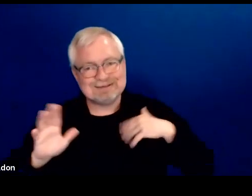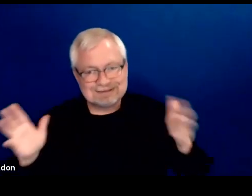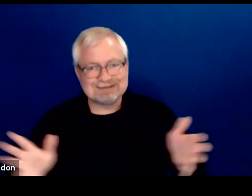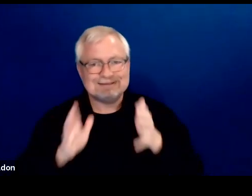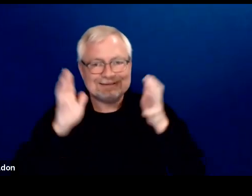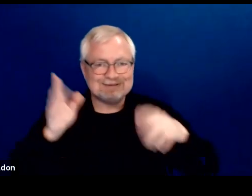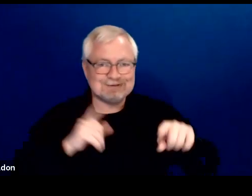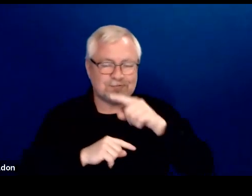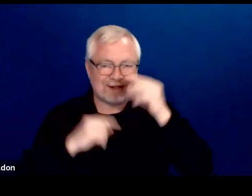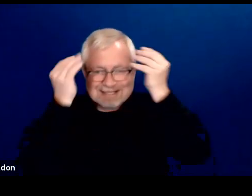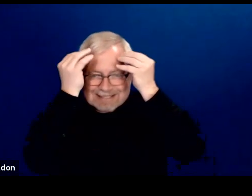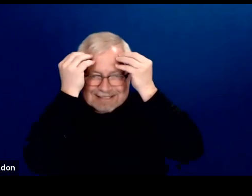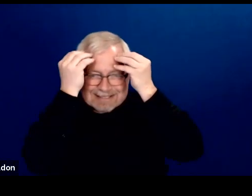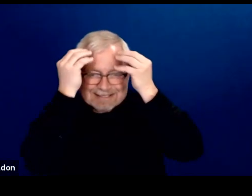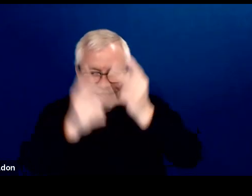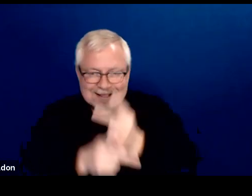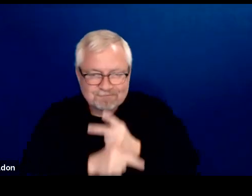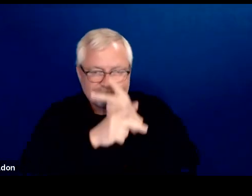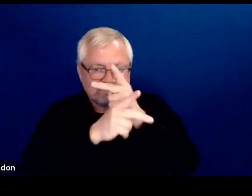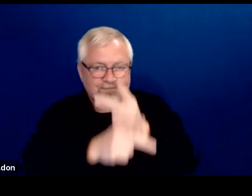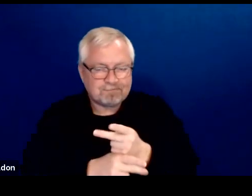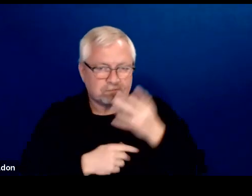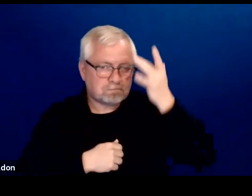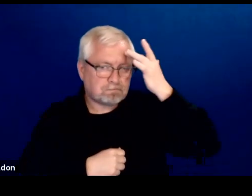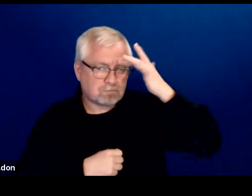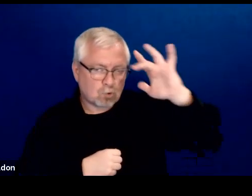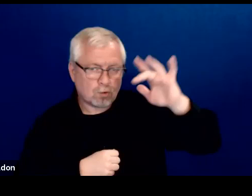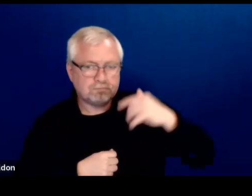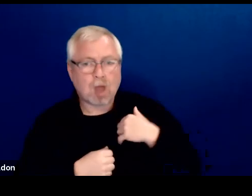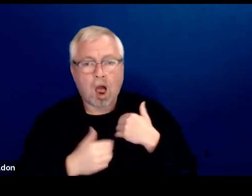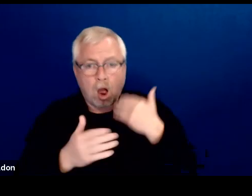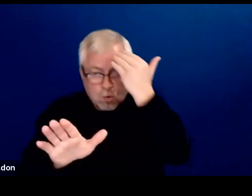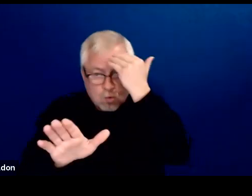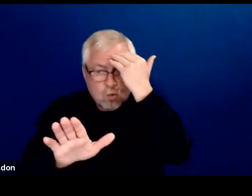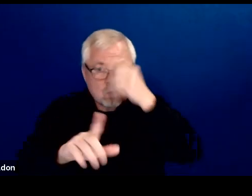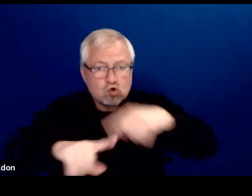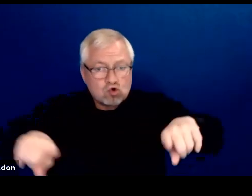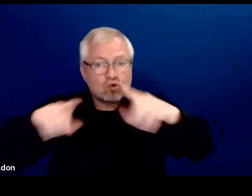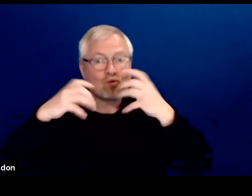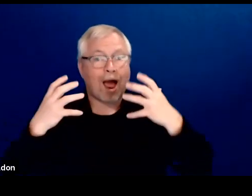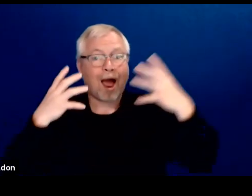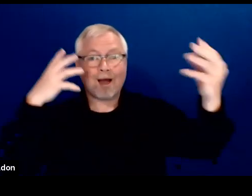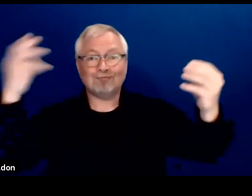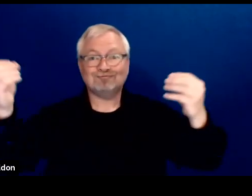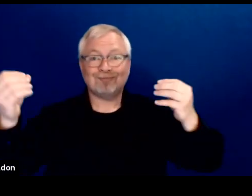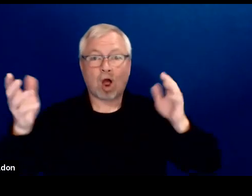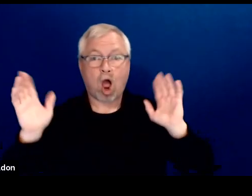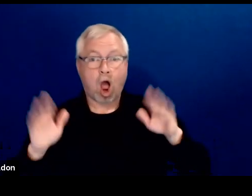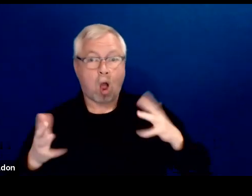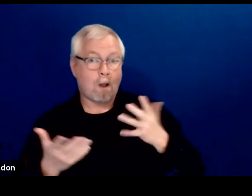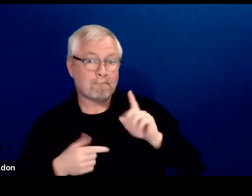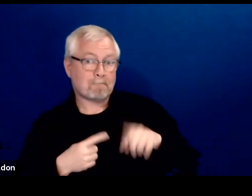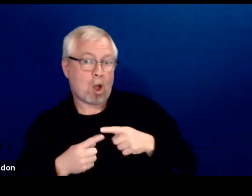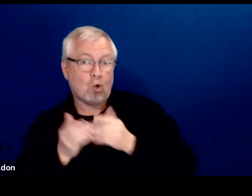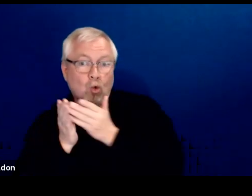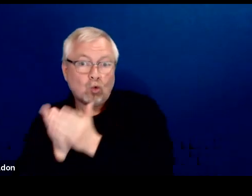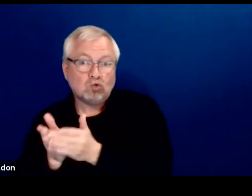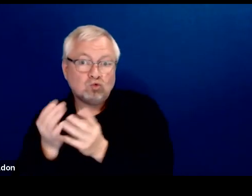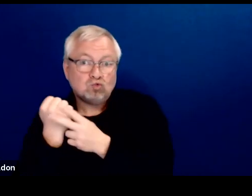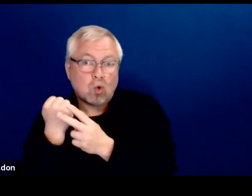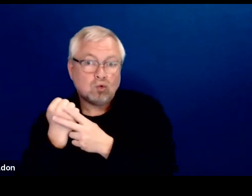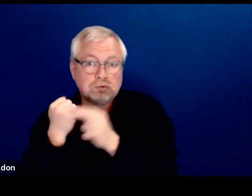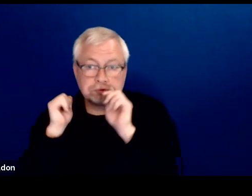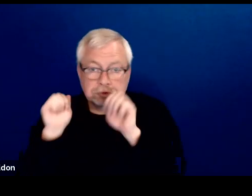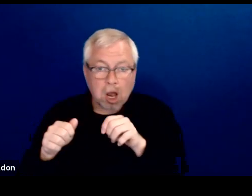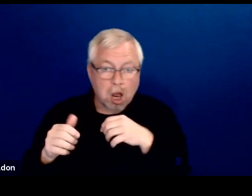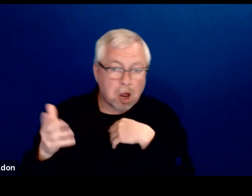this. I hear you on these outdoor activities from people saying, hey, what about the boat storage places? At least let them open up for a